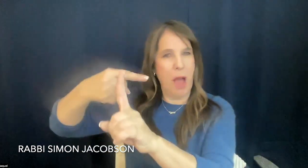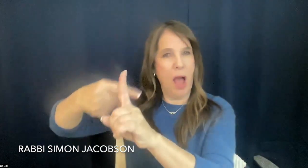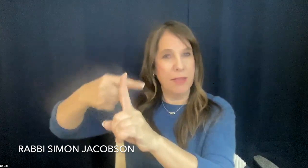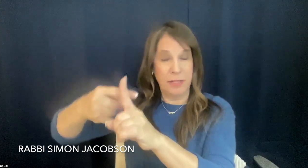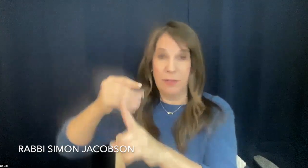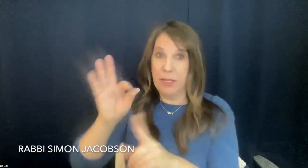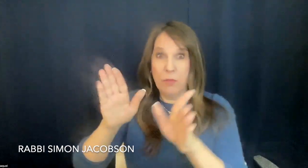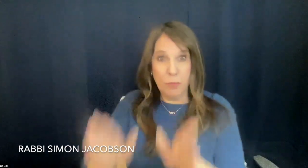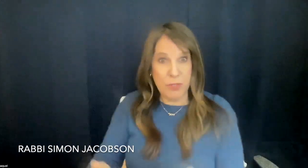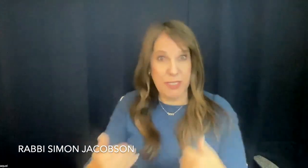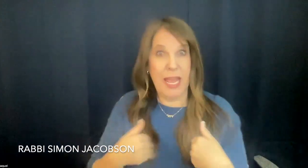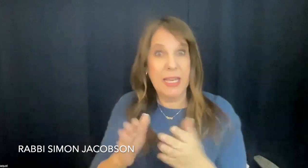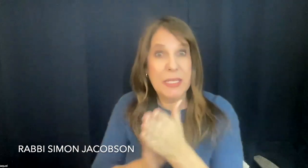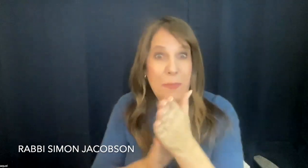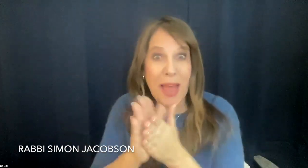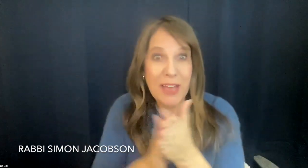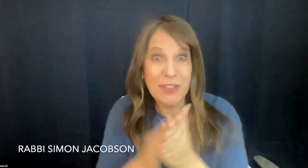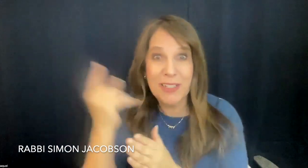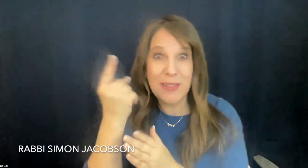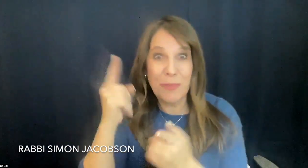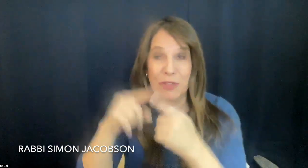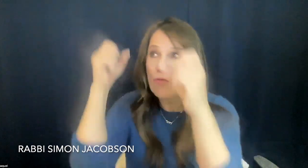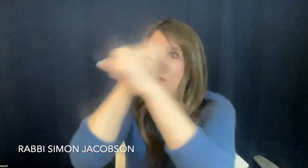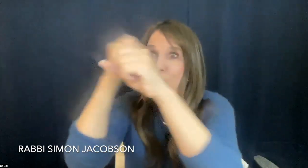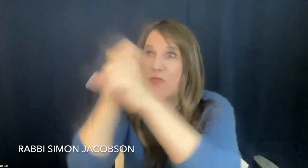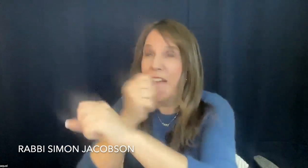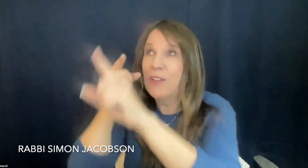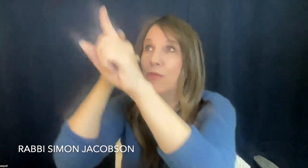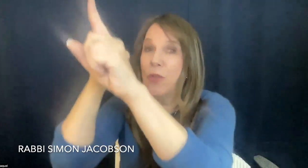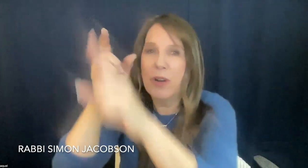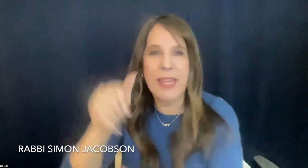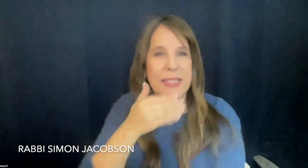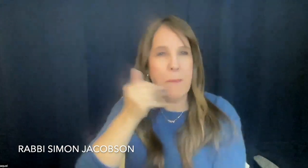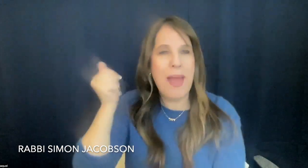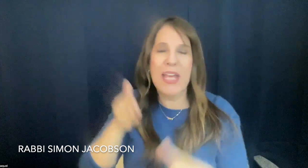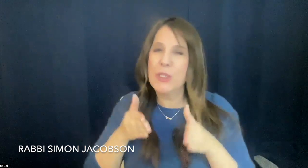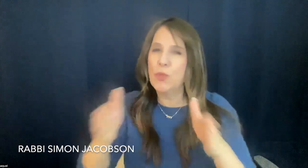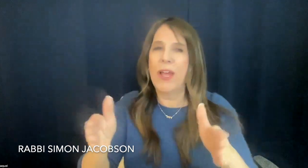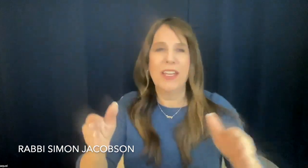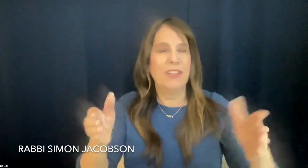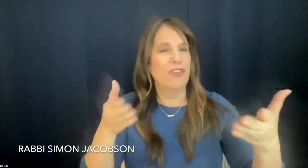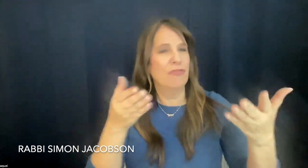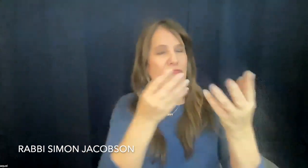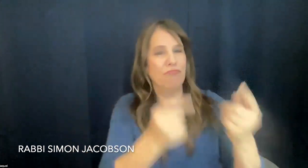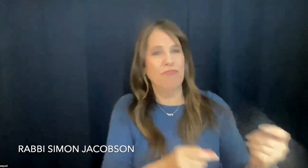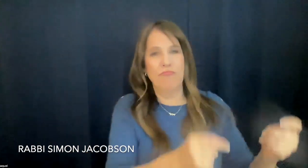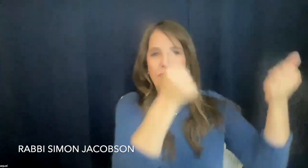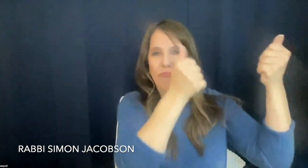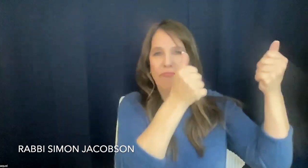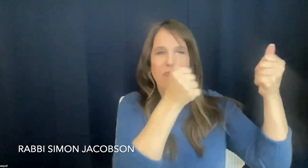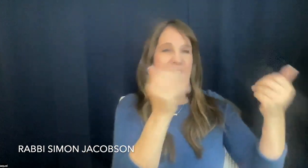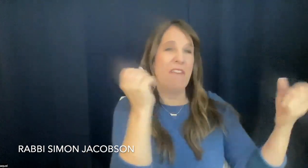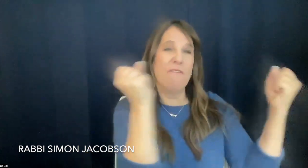something to fight for, that's the best way to eliminate fighting against demons. Because